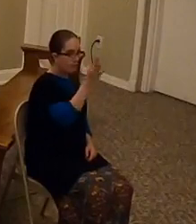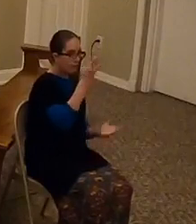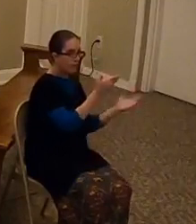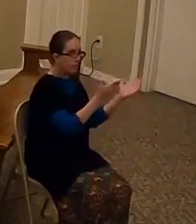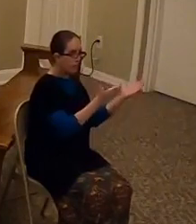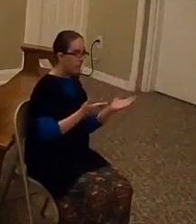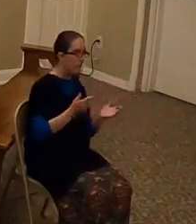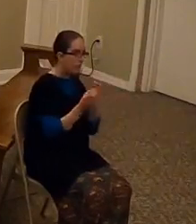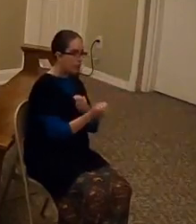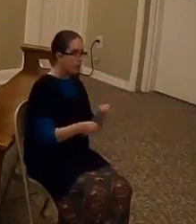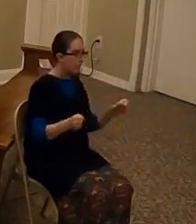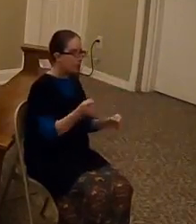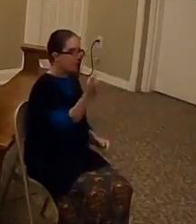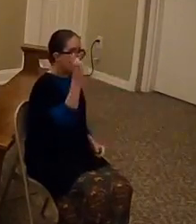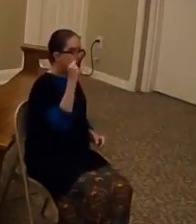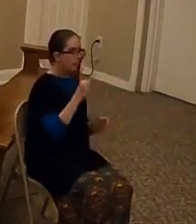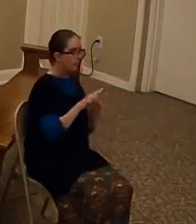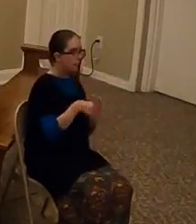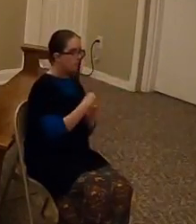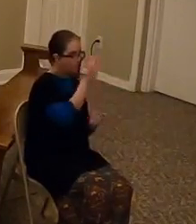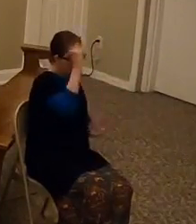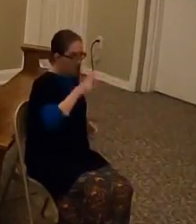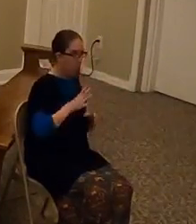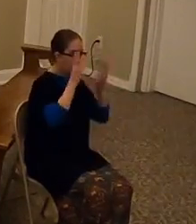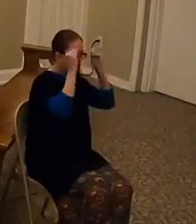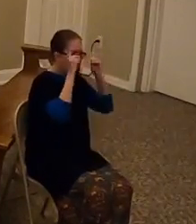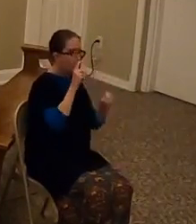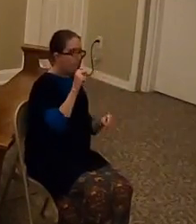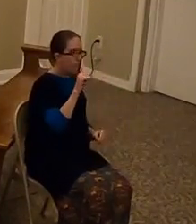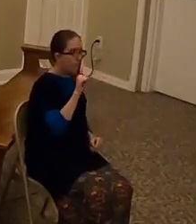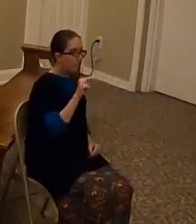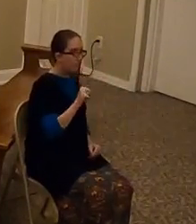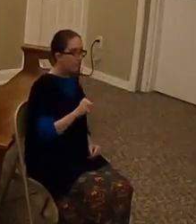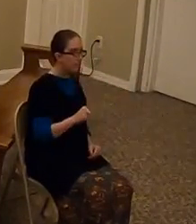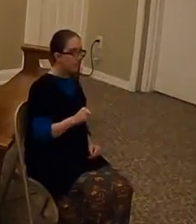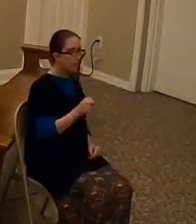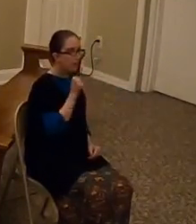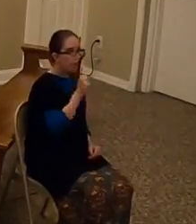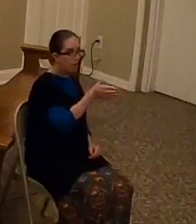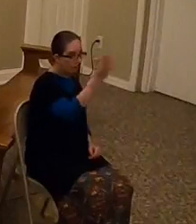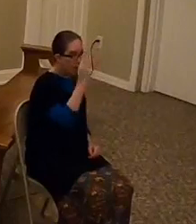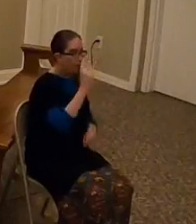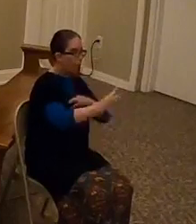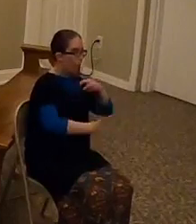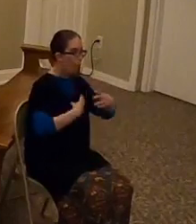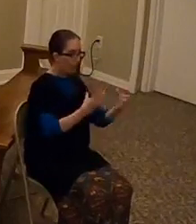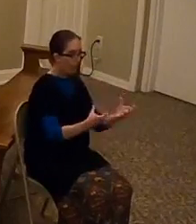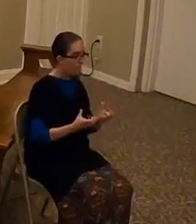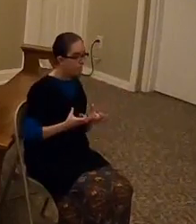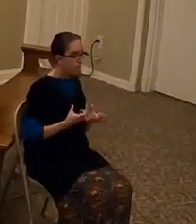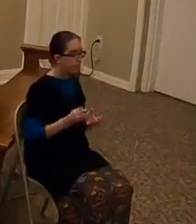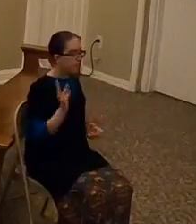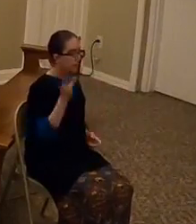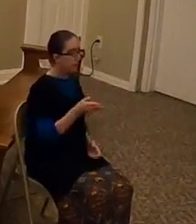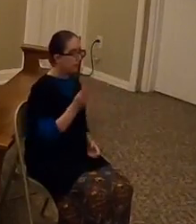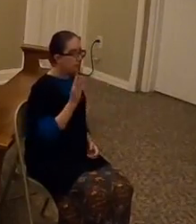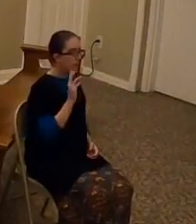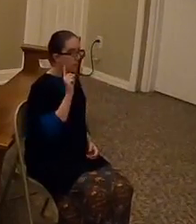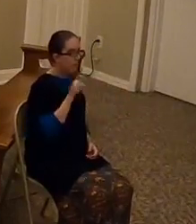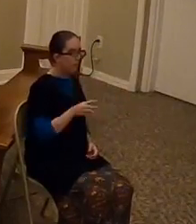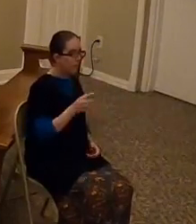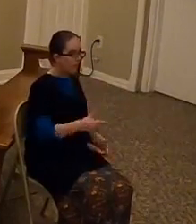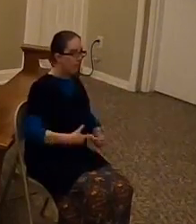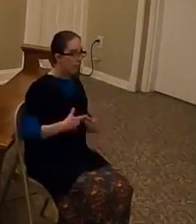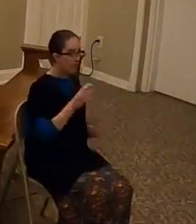bringeth salvation hath appeared to all men, teaching us that denying ungodliness and worldly lust, we should live